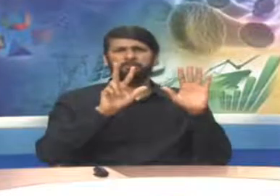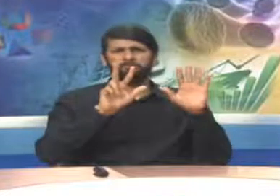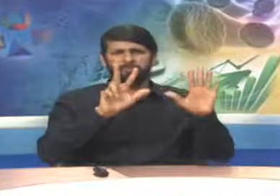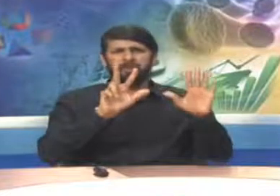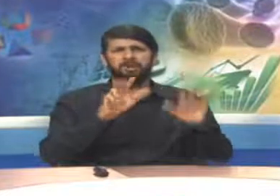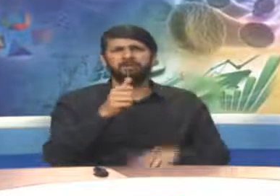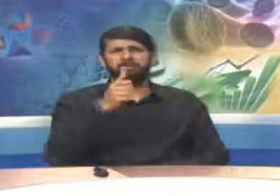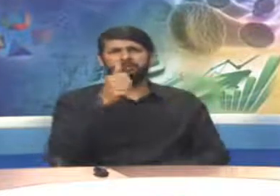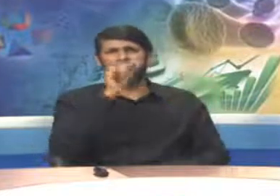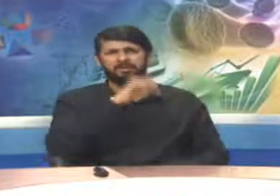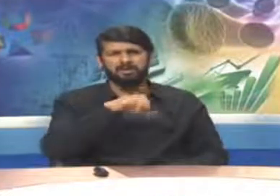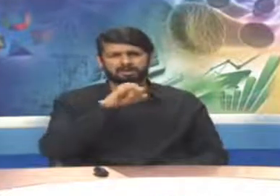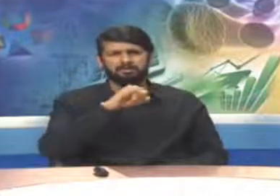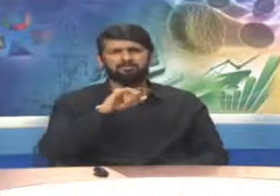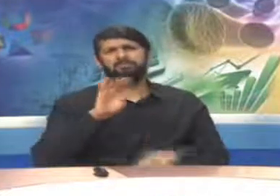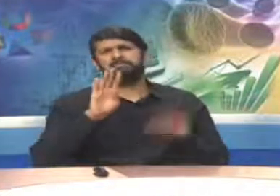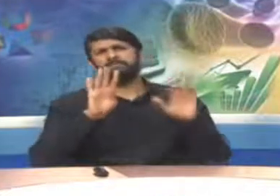Mahatma Gandhi,